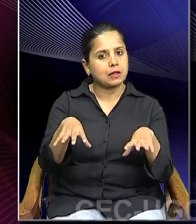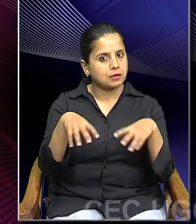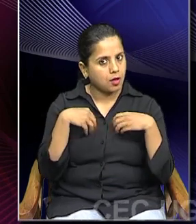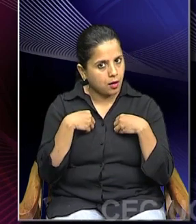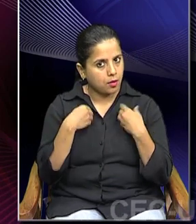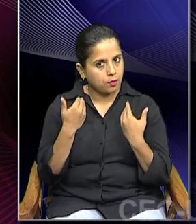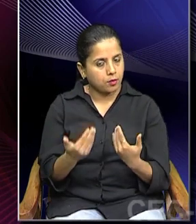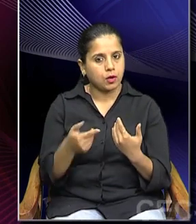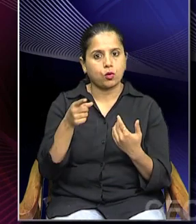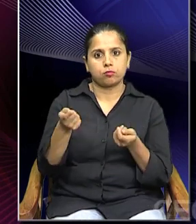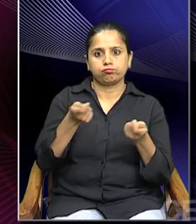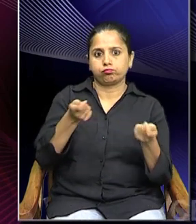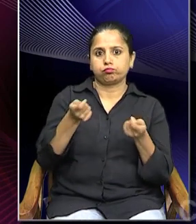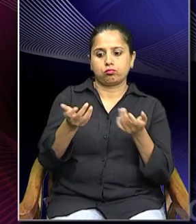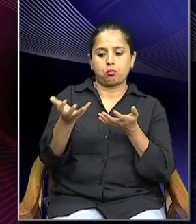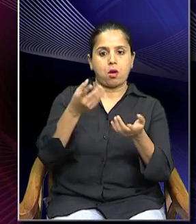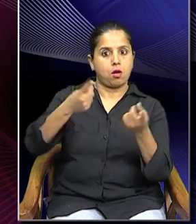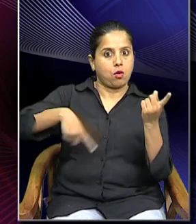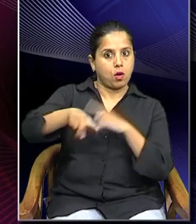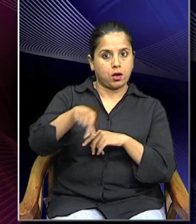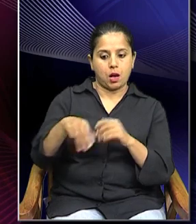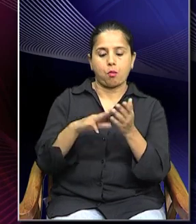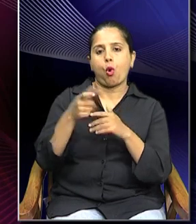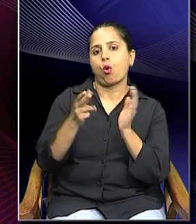acceptance of the dominance of the market in modern